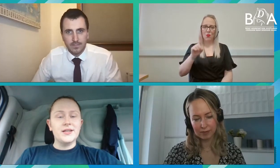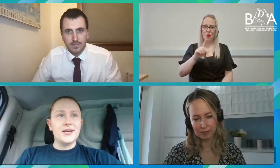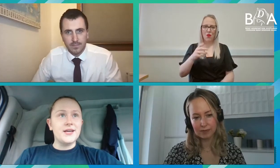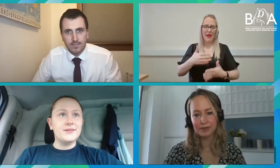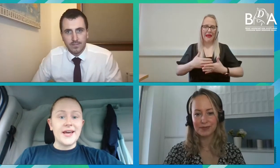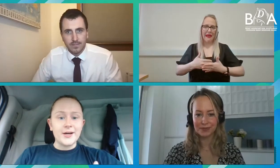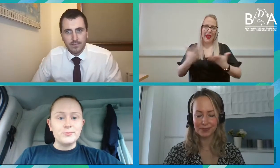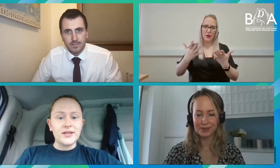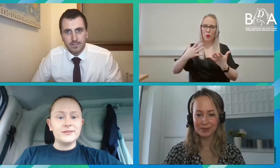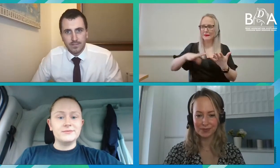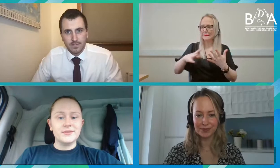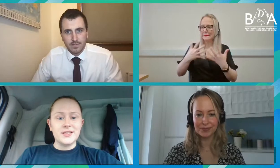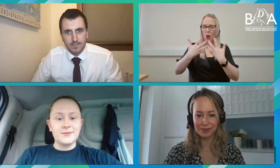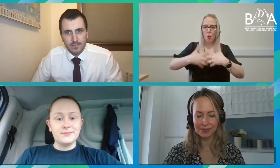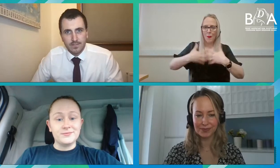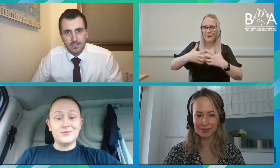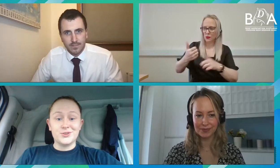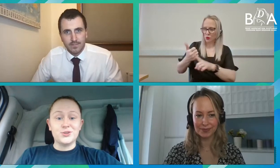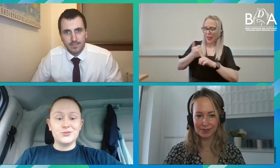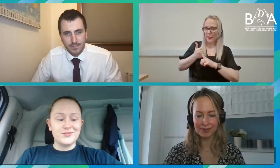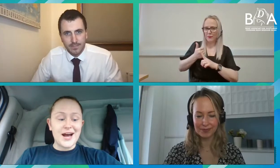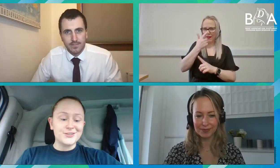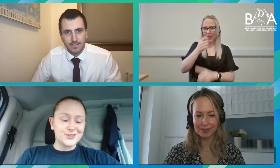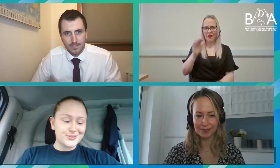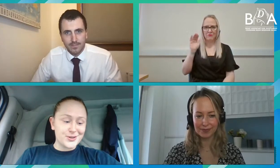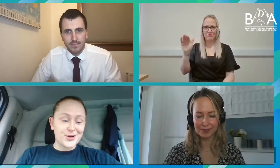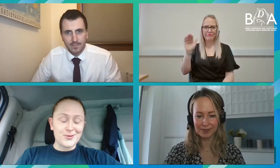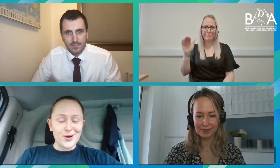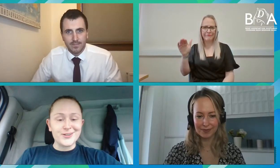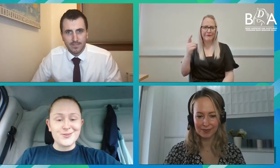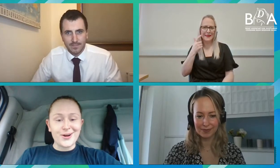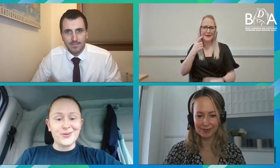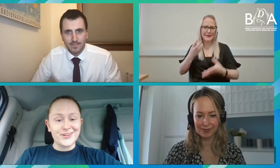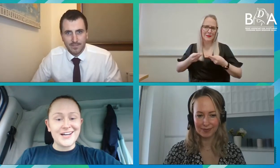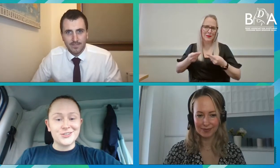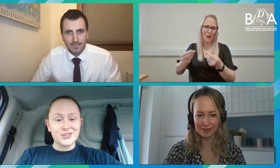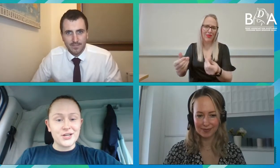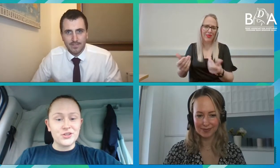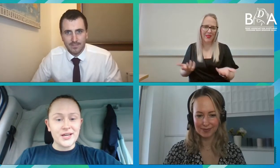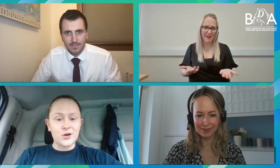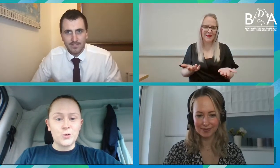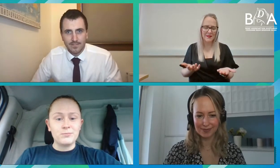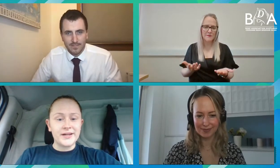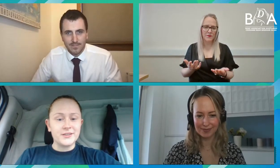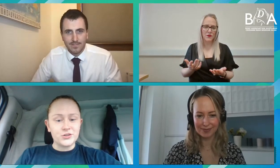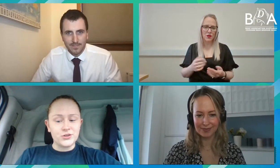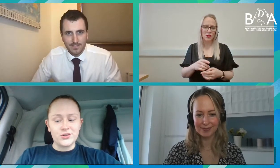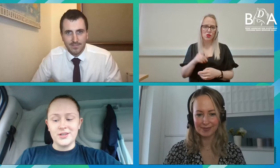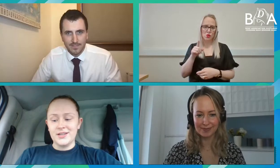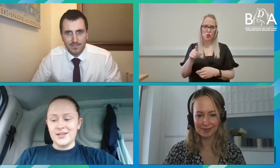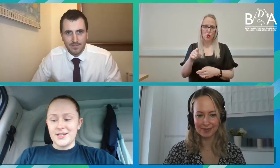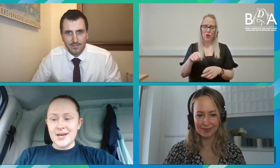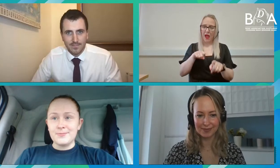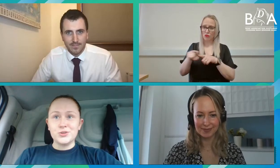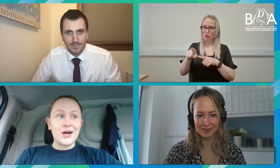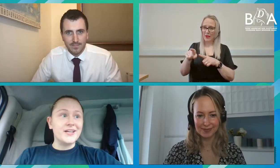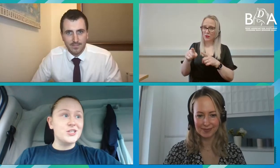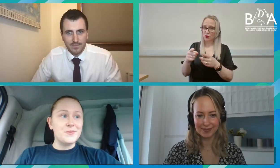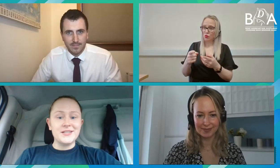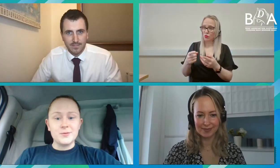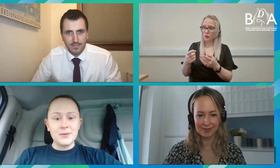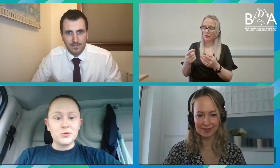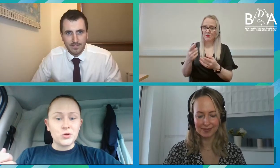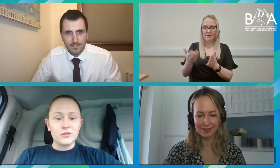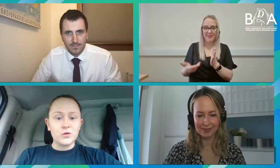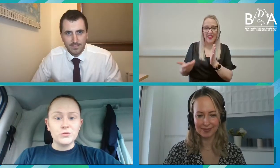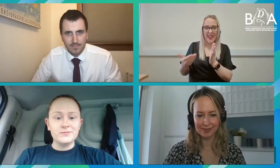equipment to help me. So I'm currently working on that just now to get a Compilot too, so I